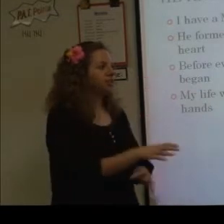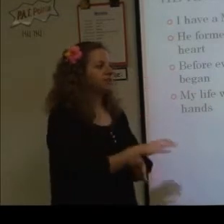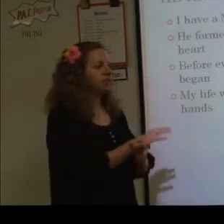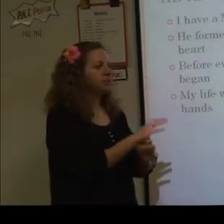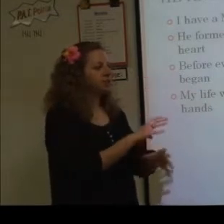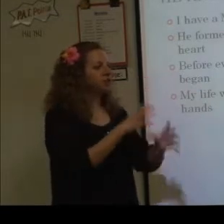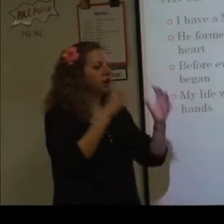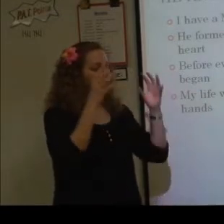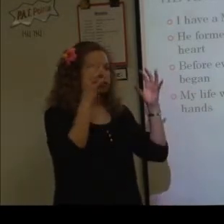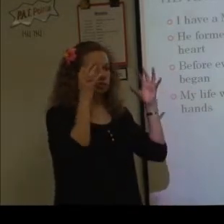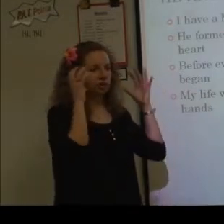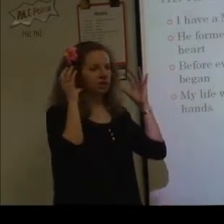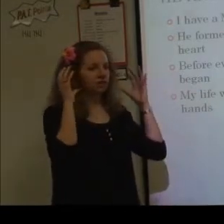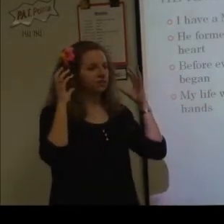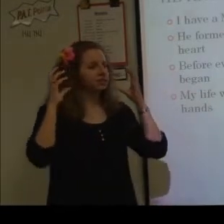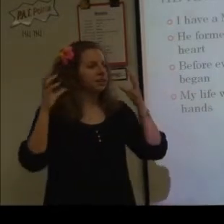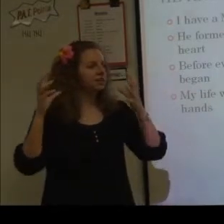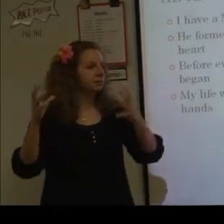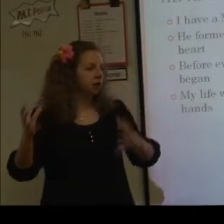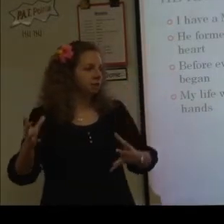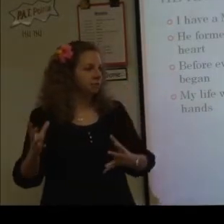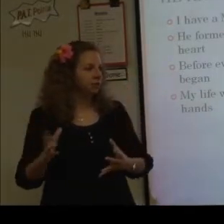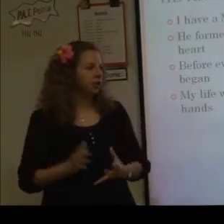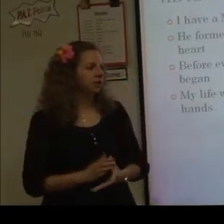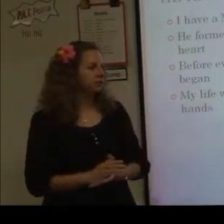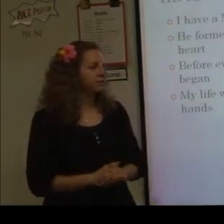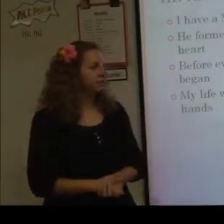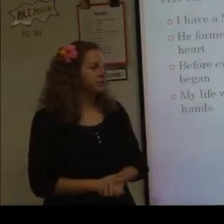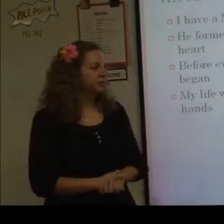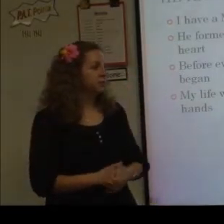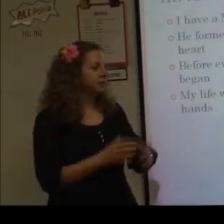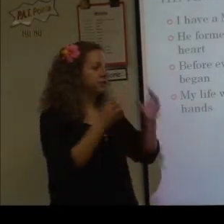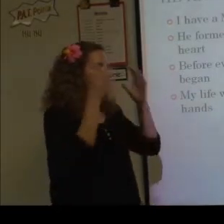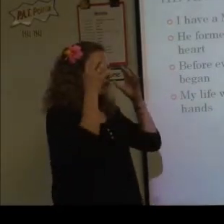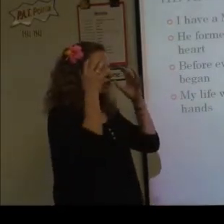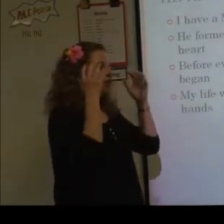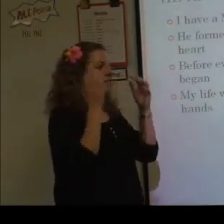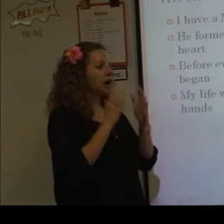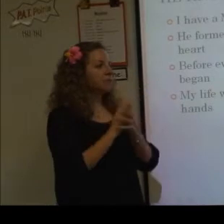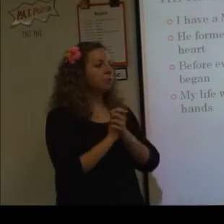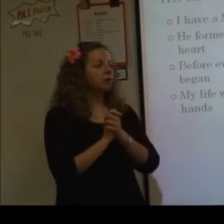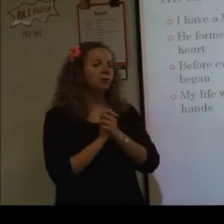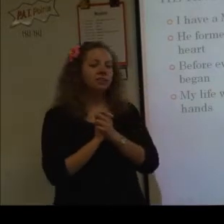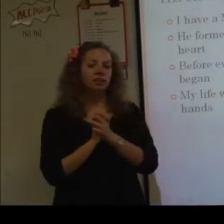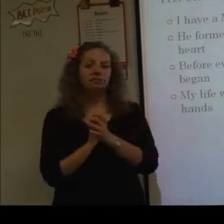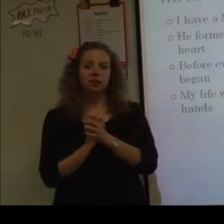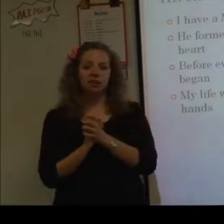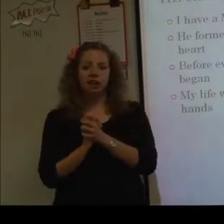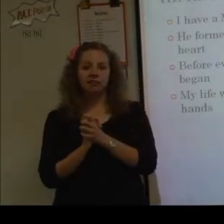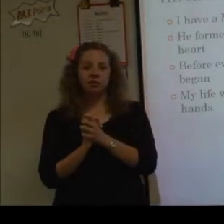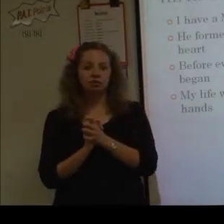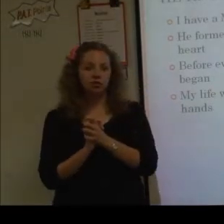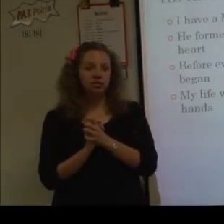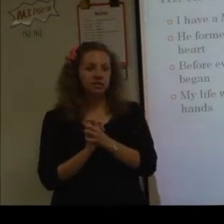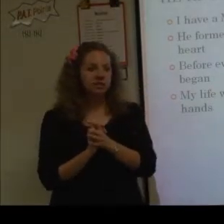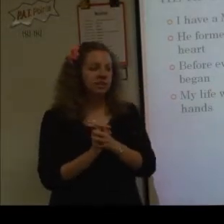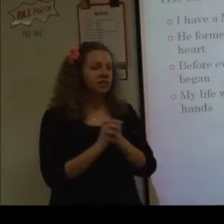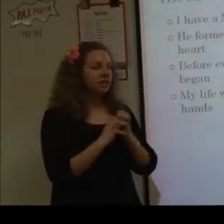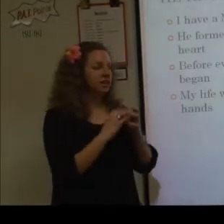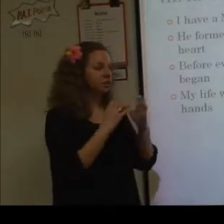of the same words or not, you're just trying to get the exact same concept across. So whatever's in, one way that I've heard translating is